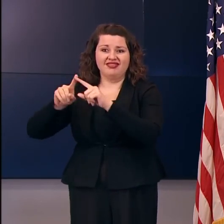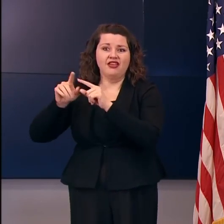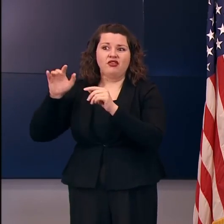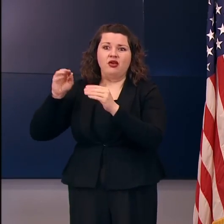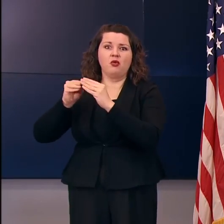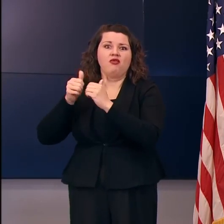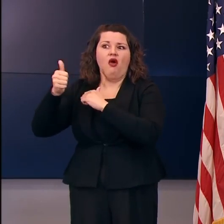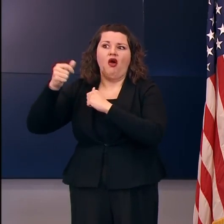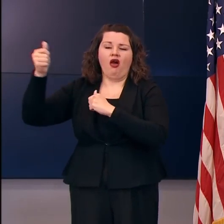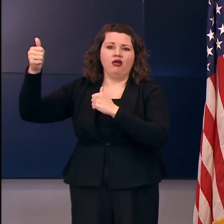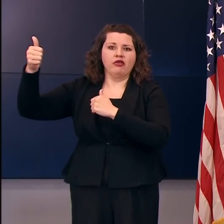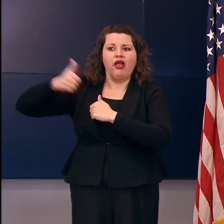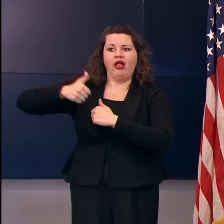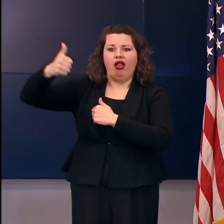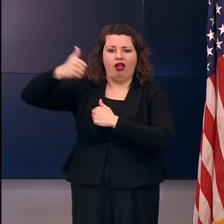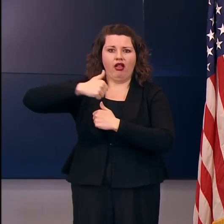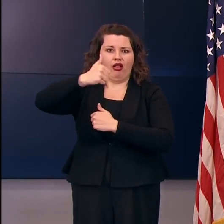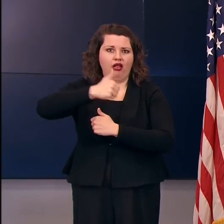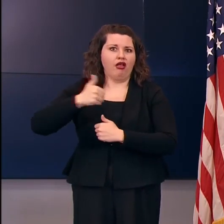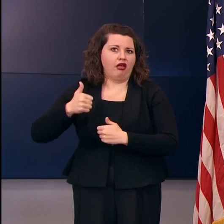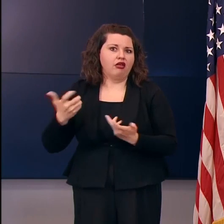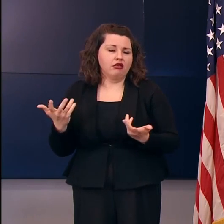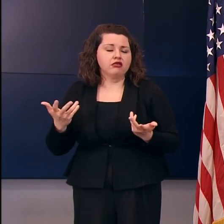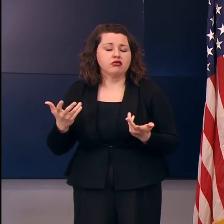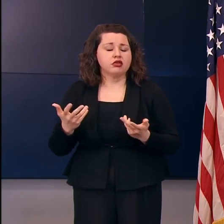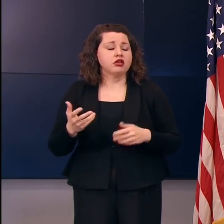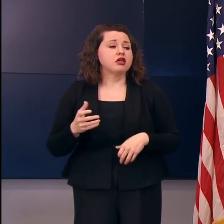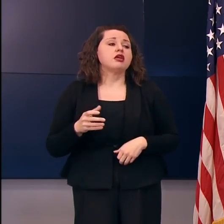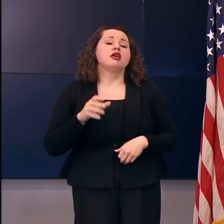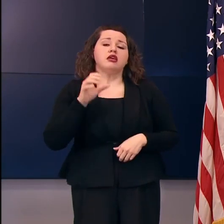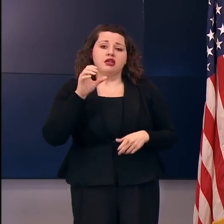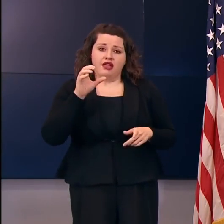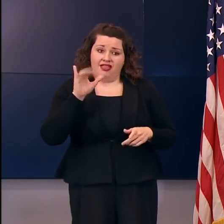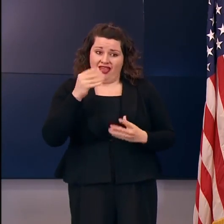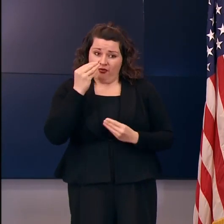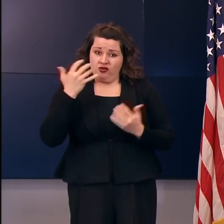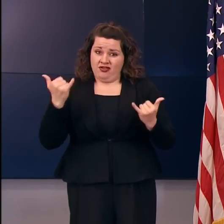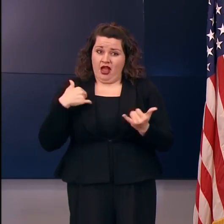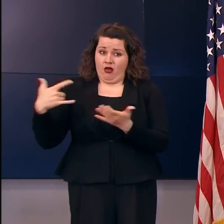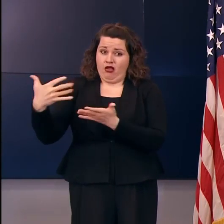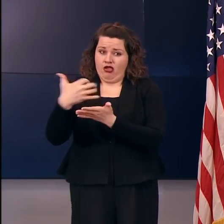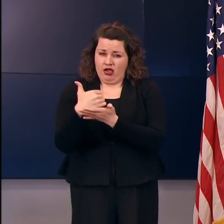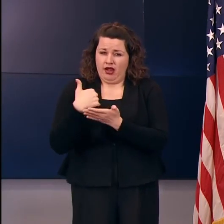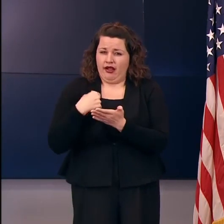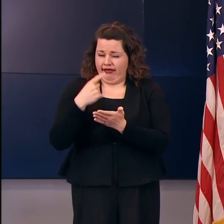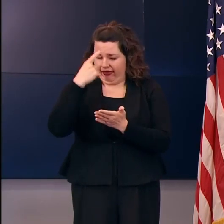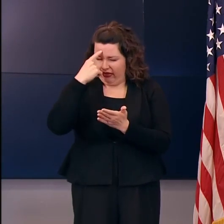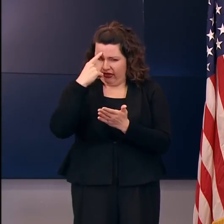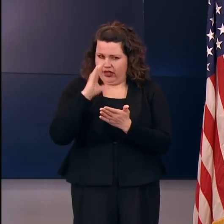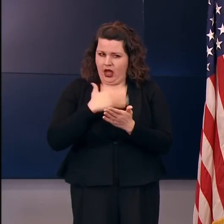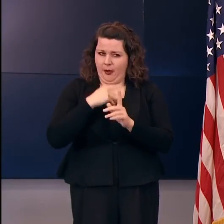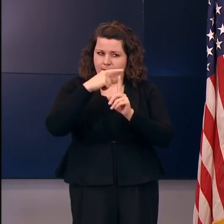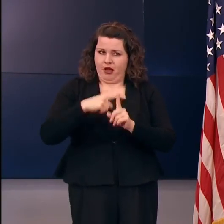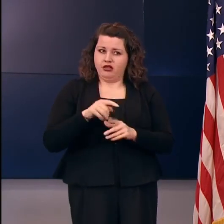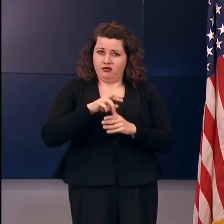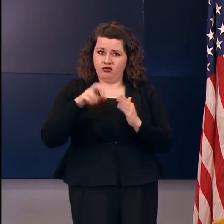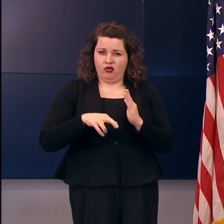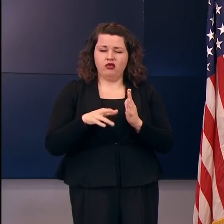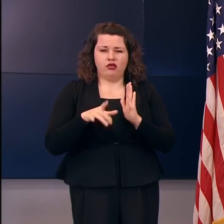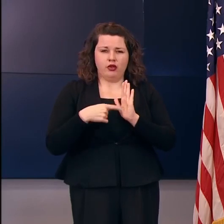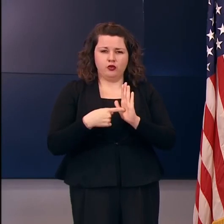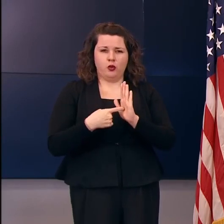farther away in Iowa? Yep. And so, Todd, we're collecting that information, and I think that was reflected in some of our positive